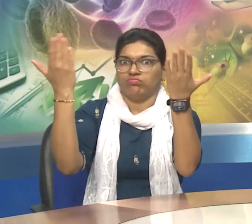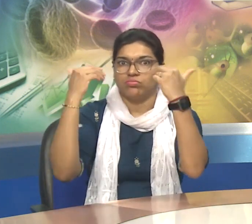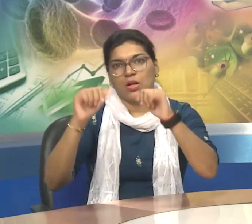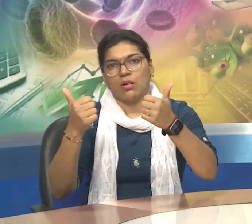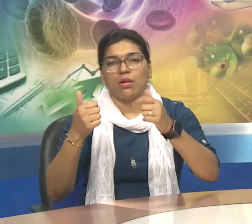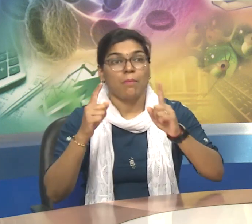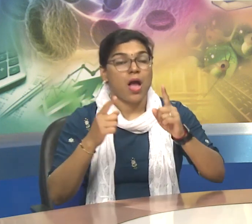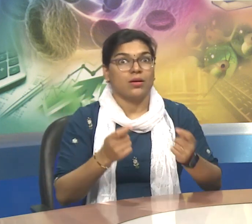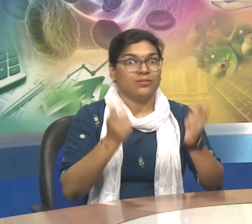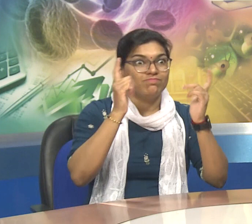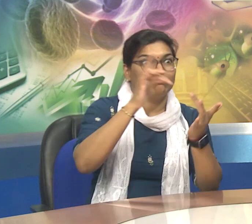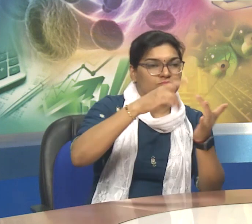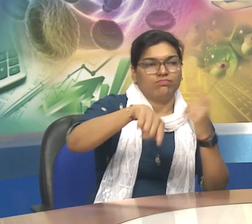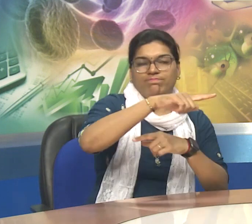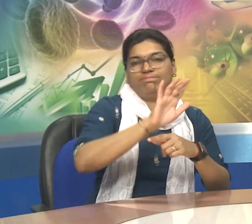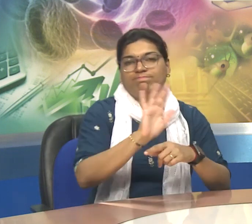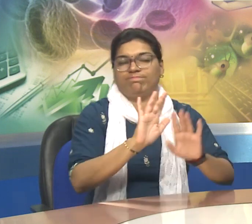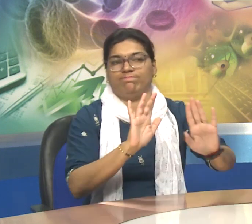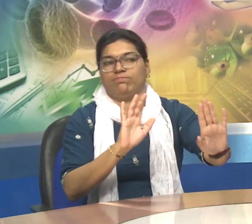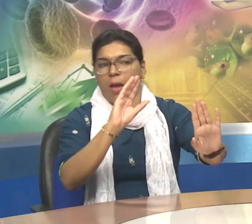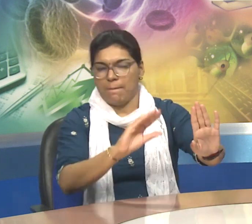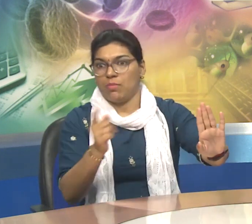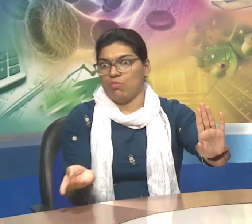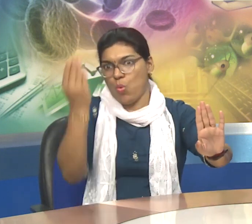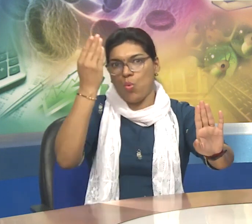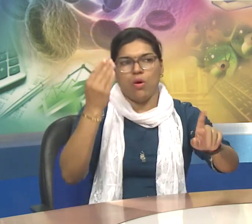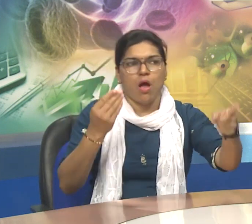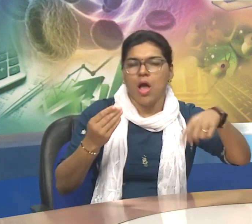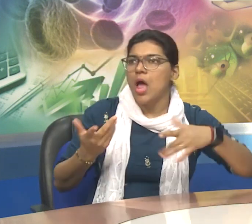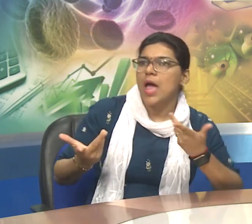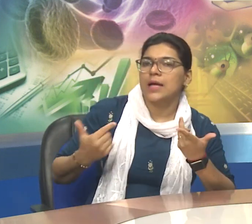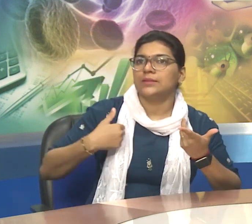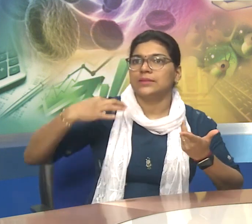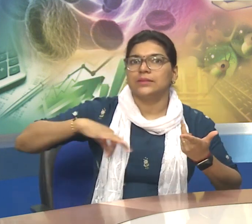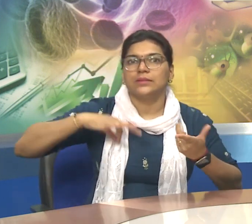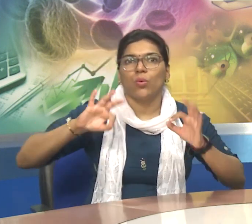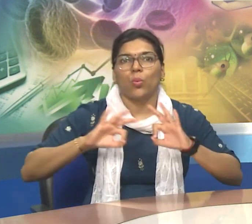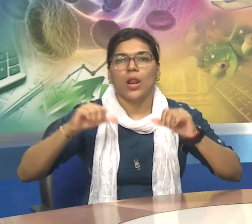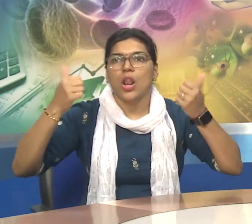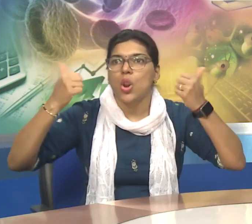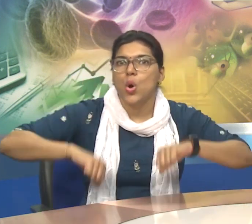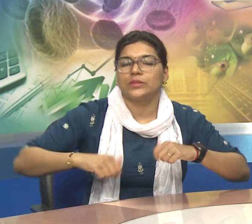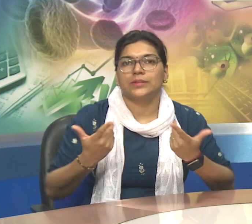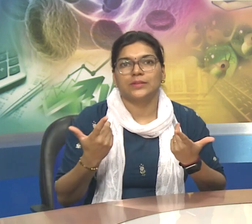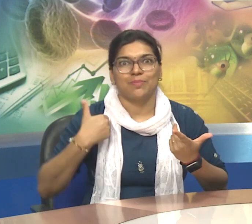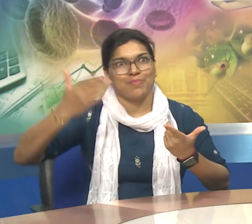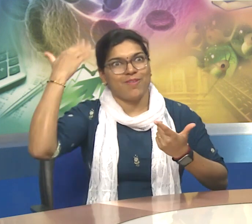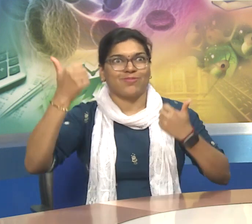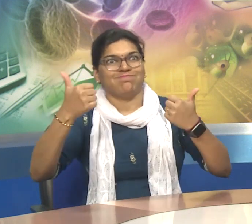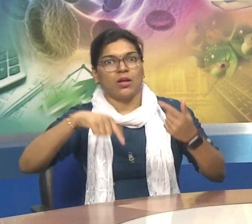ST, general. But afterwards, government think SC, ST need more